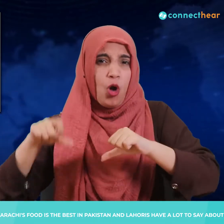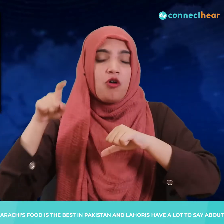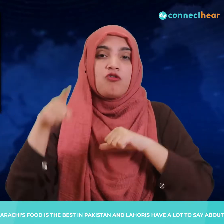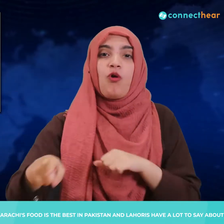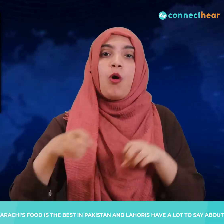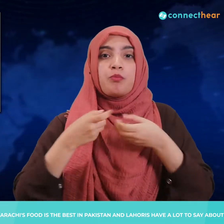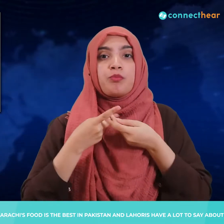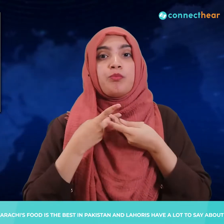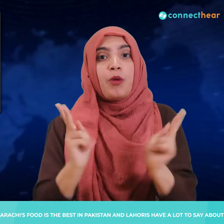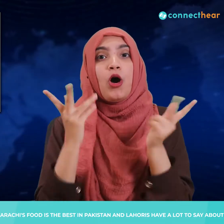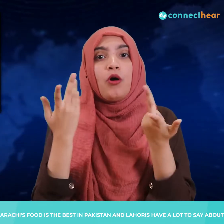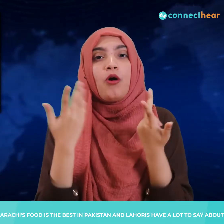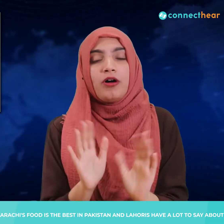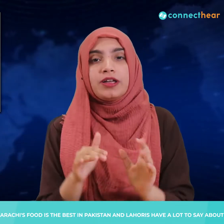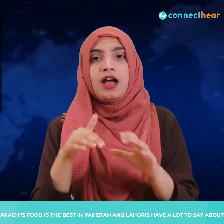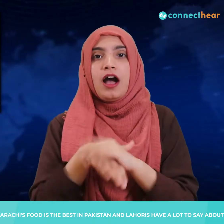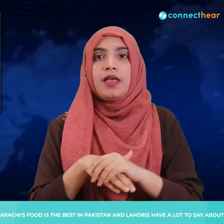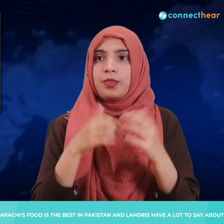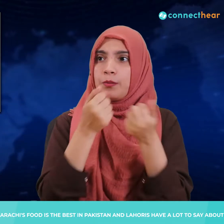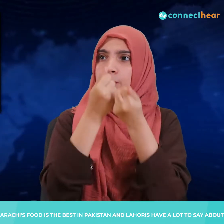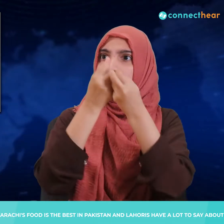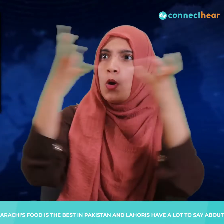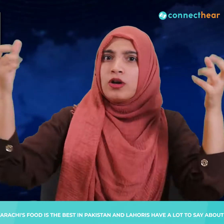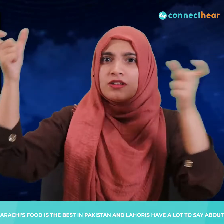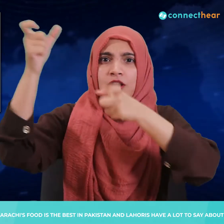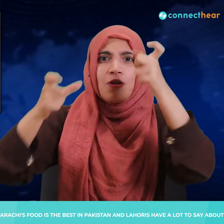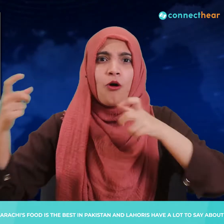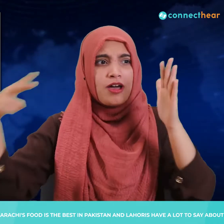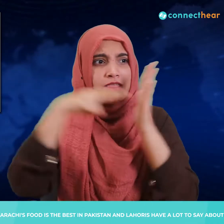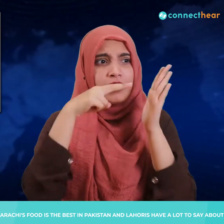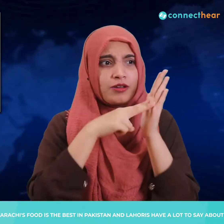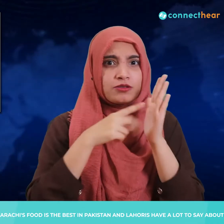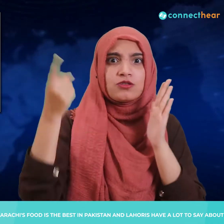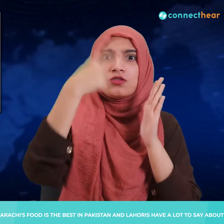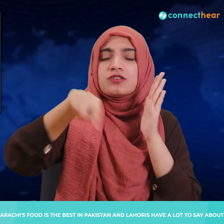Lahori himself, quite a few people were left scandalized.